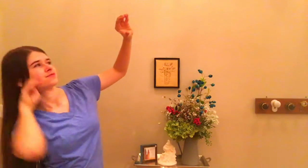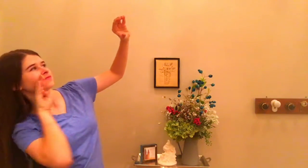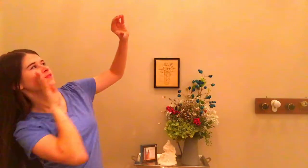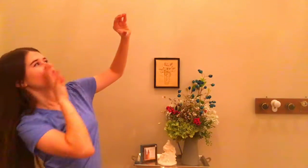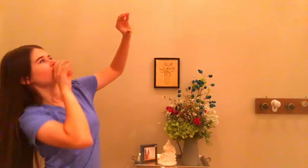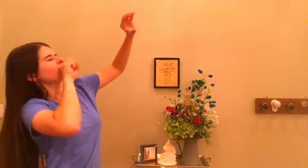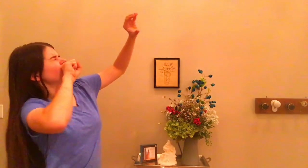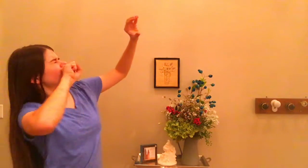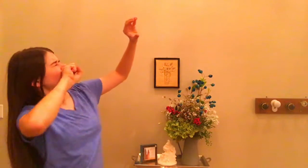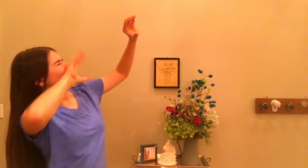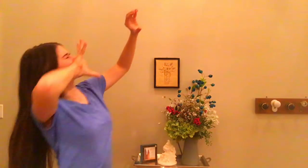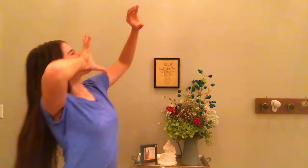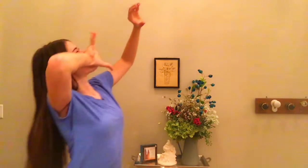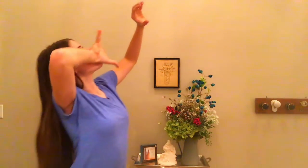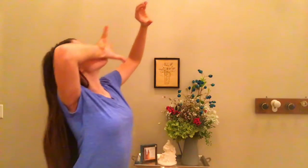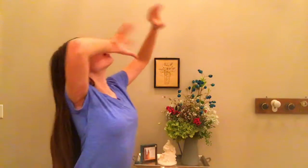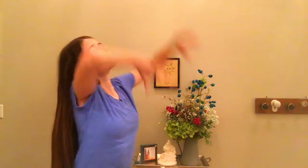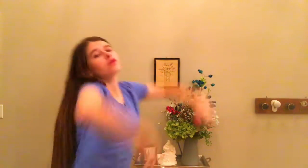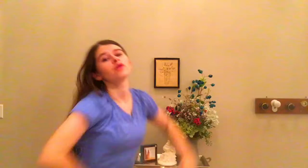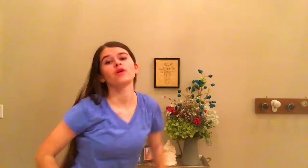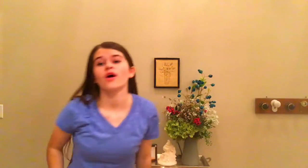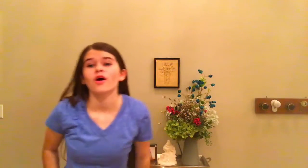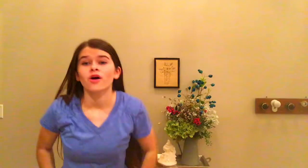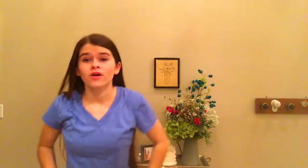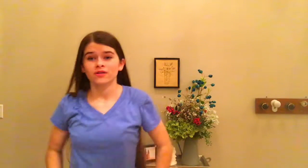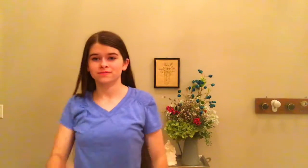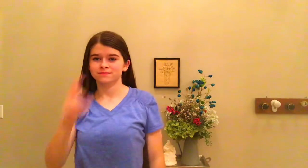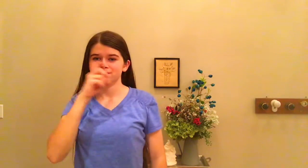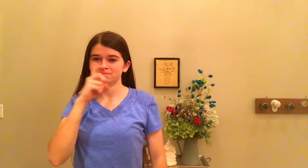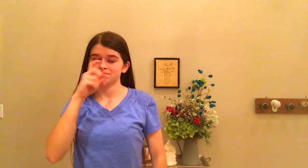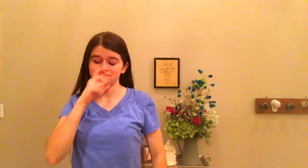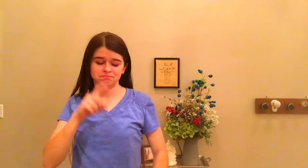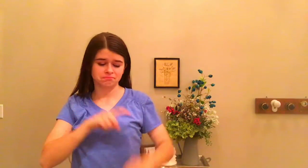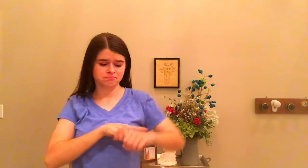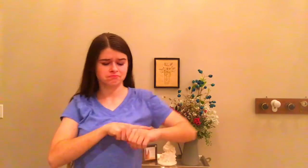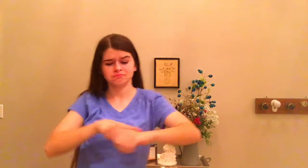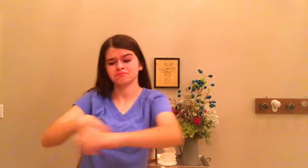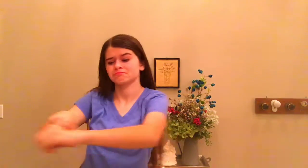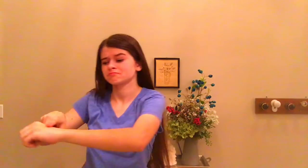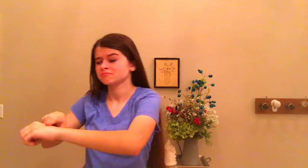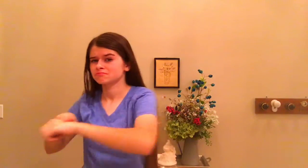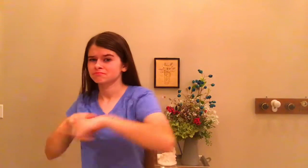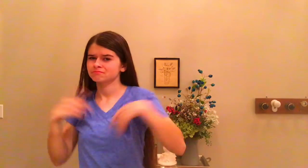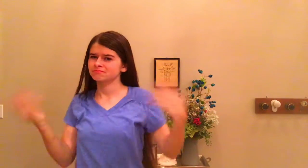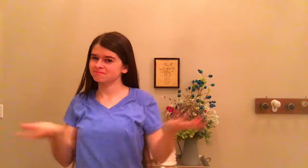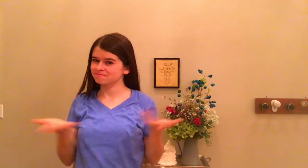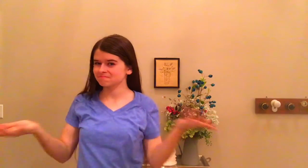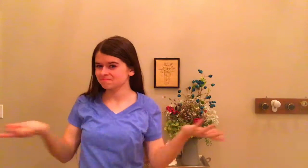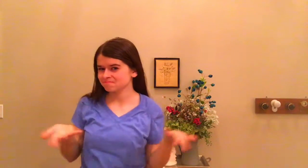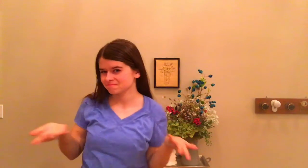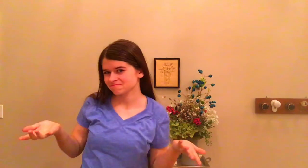to the blue corn moon Or let the eagle tell you where he's been